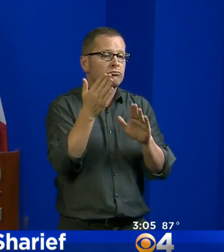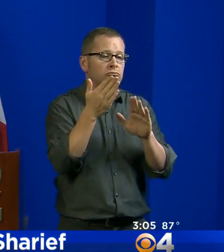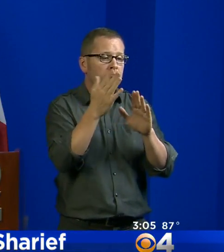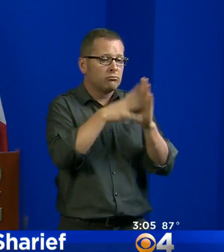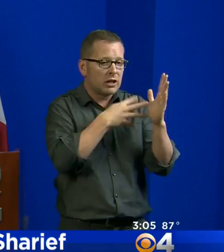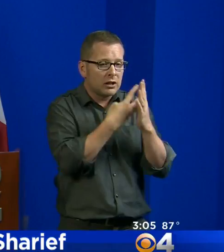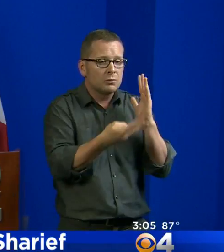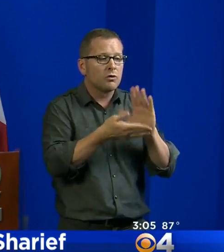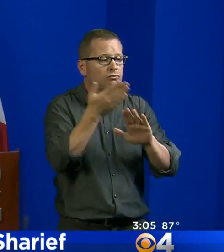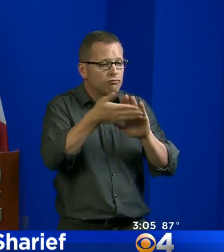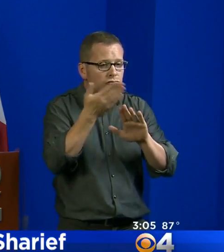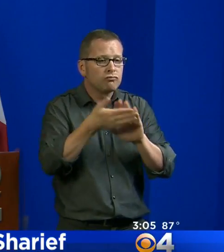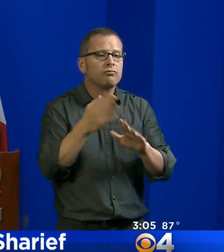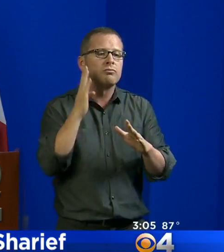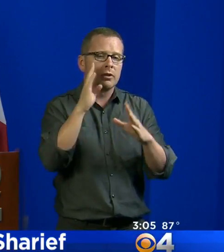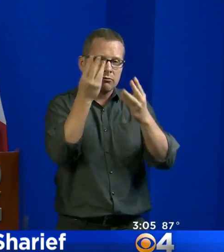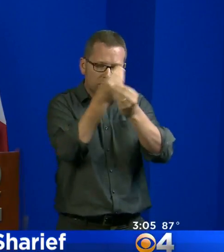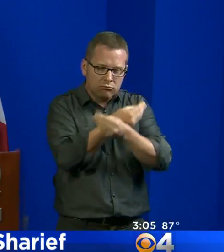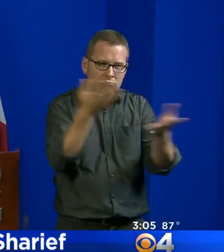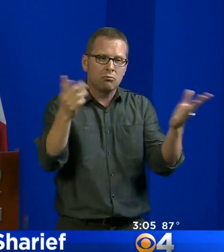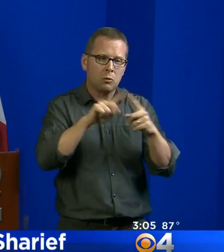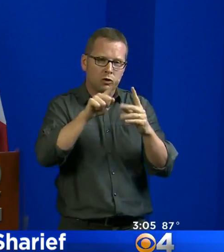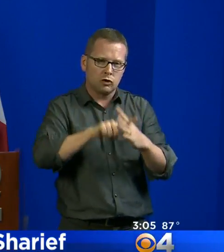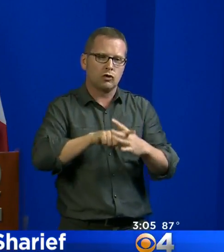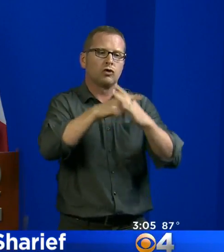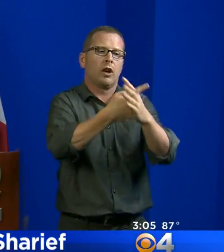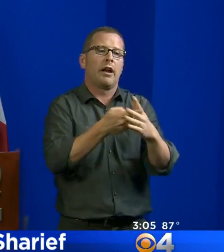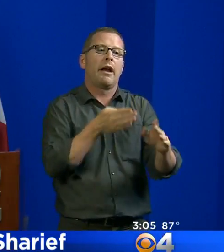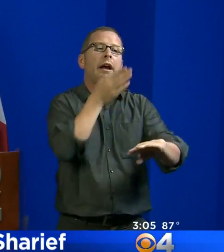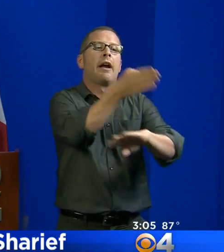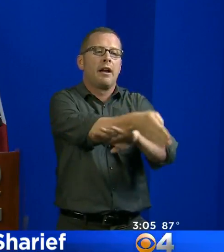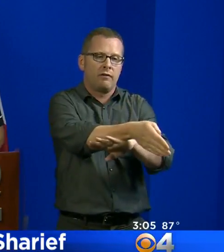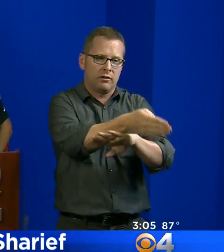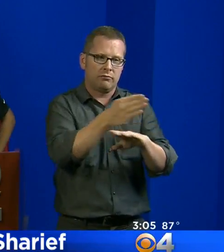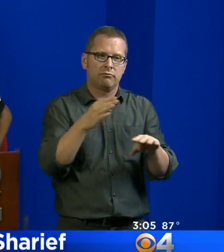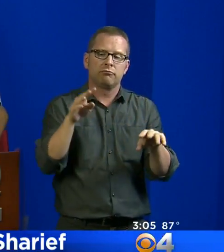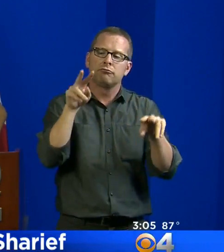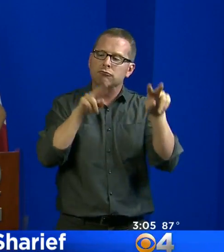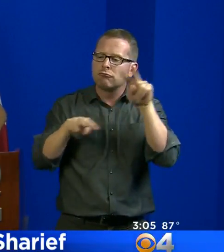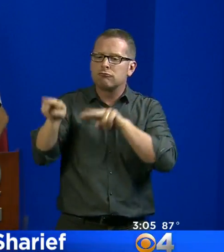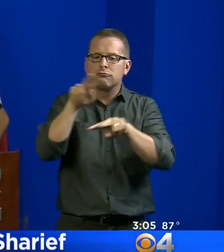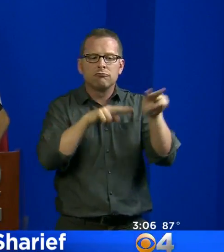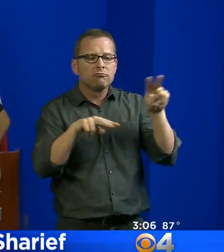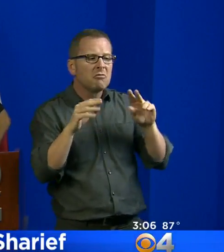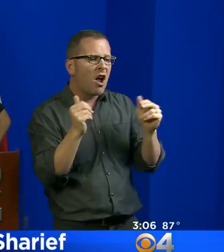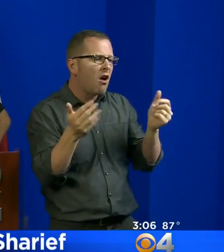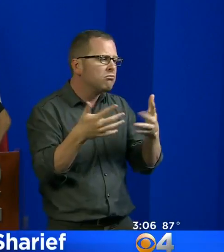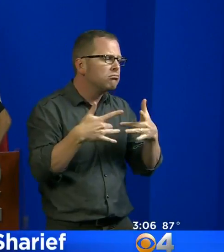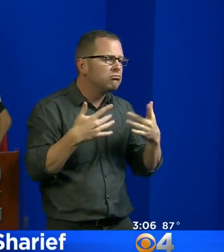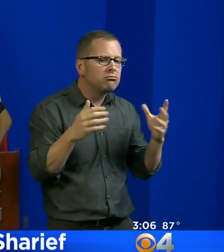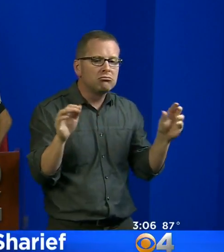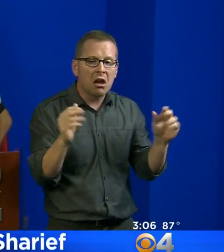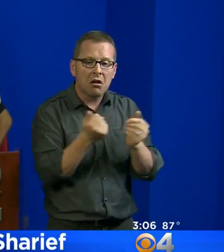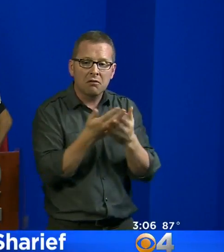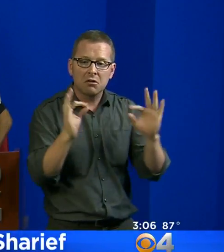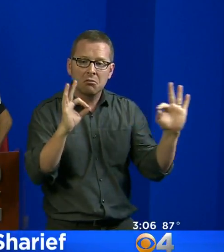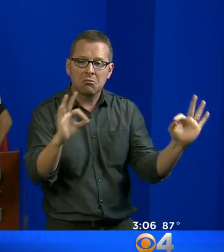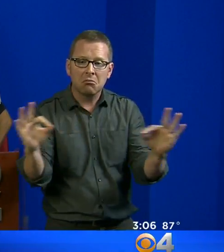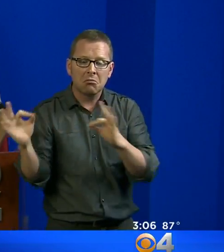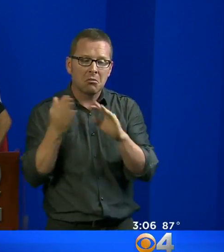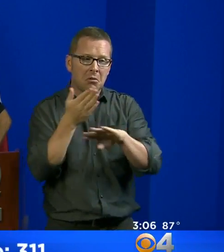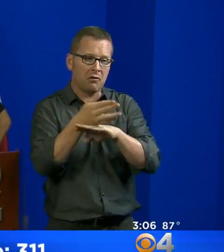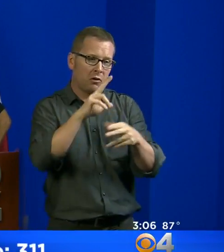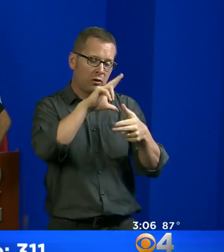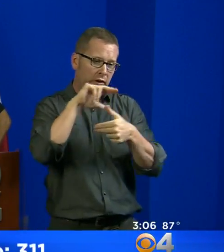for possible schedule changes. There have been several delays and cancellations so far today, mainly to